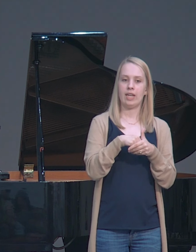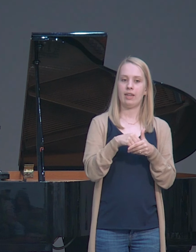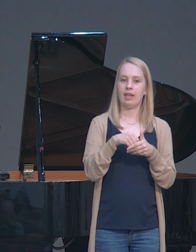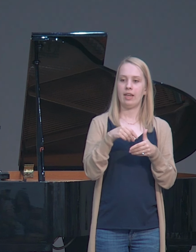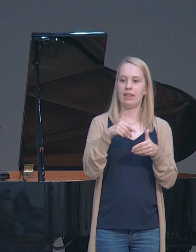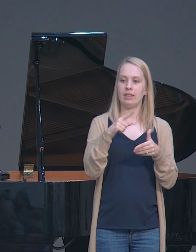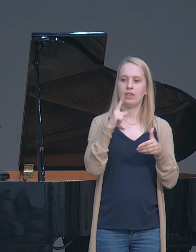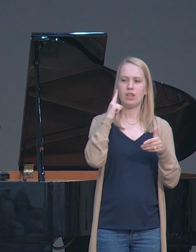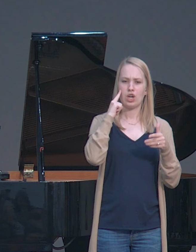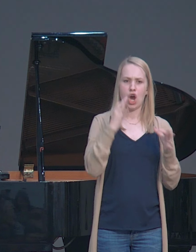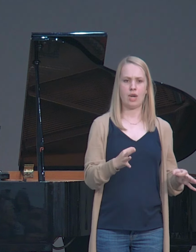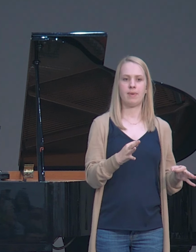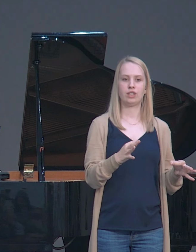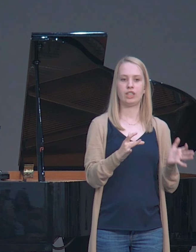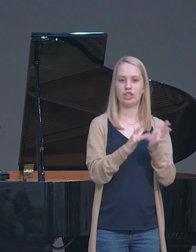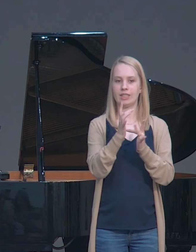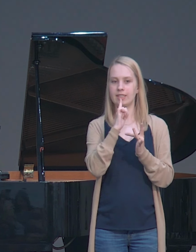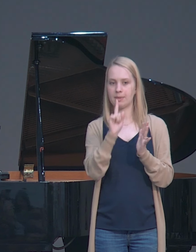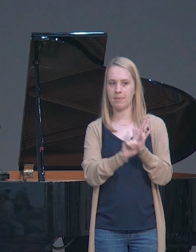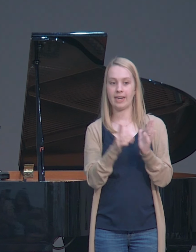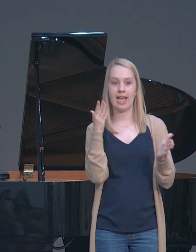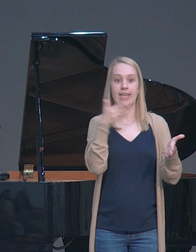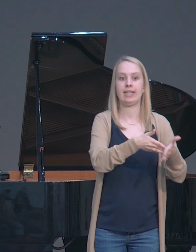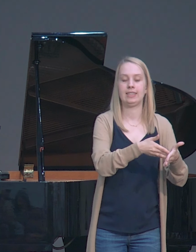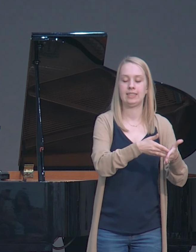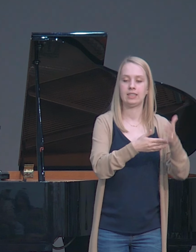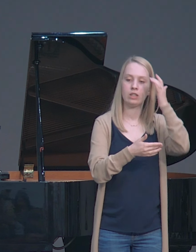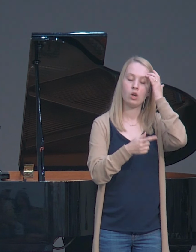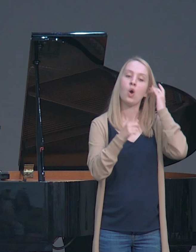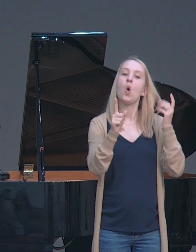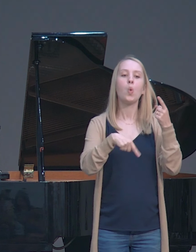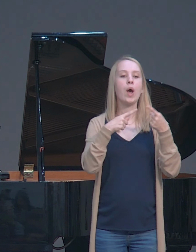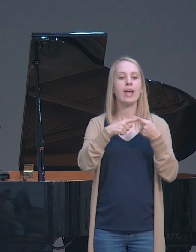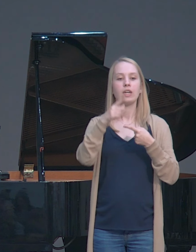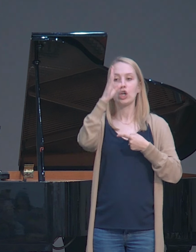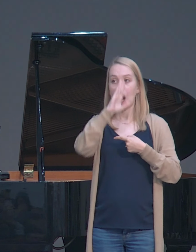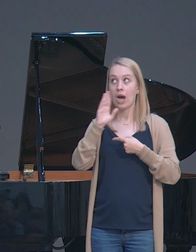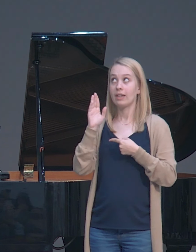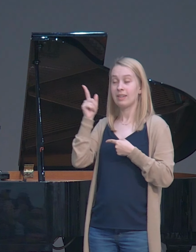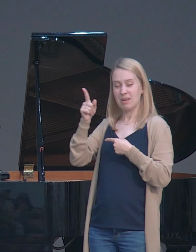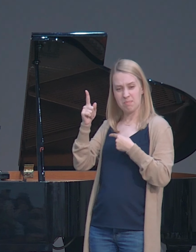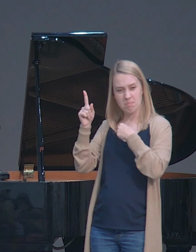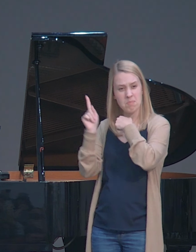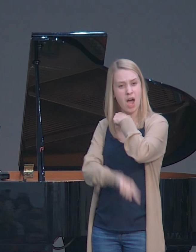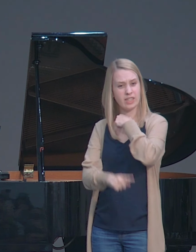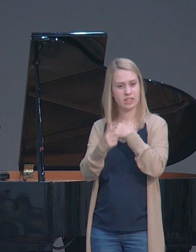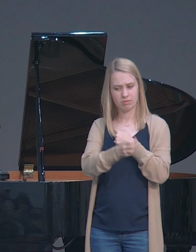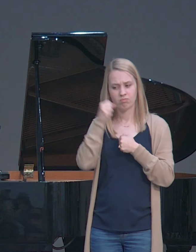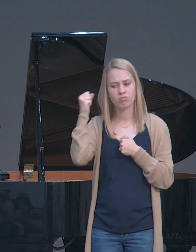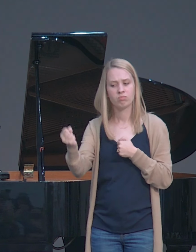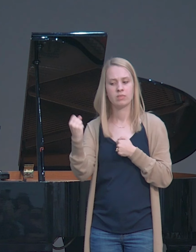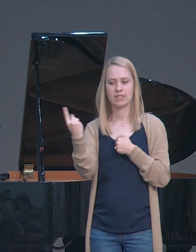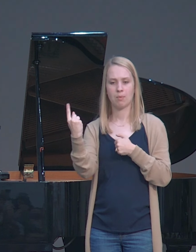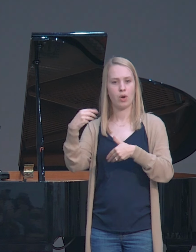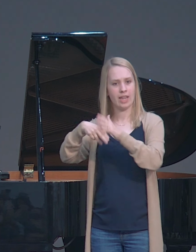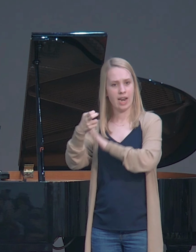commanding against. You see, when God condemns someone to hell for rejecting him, that's true